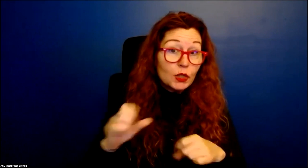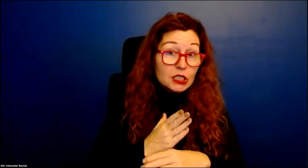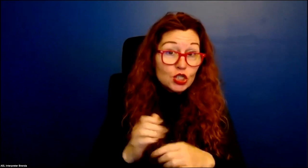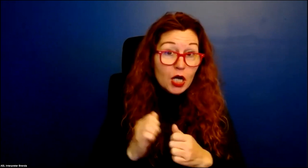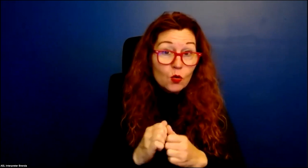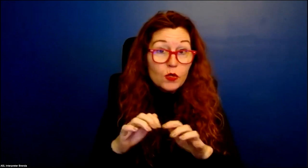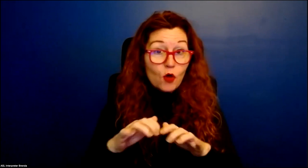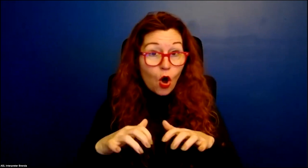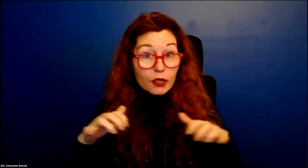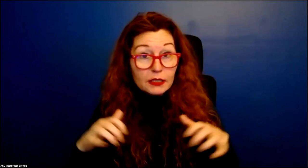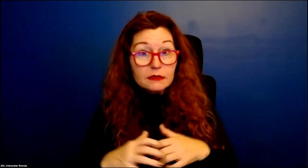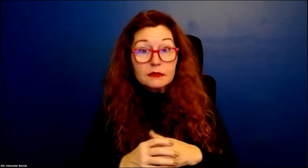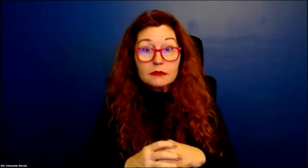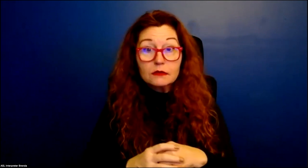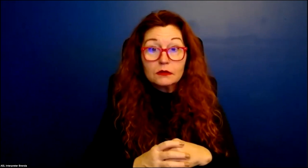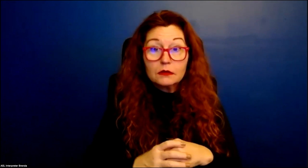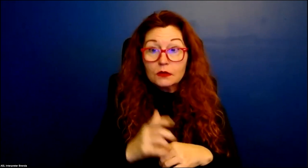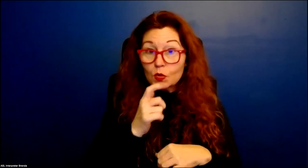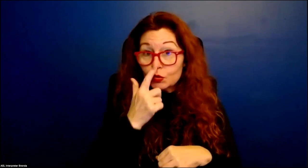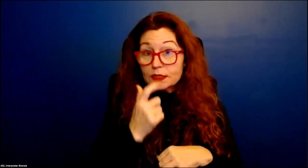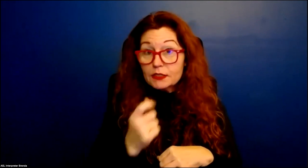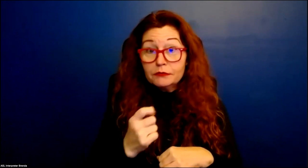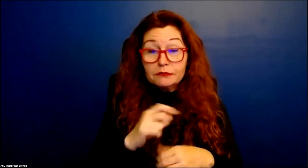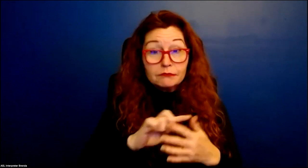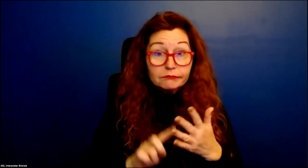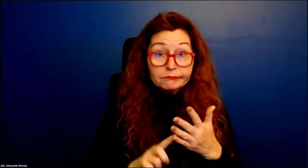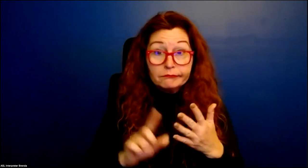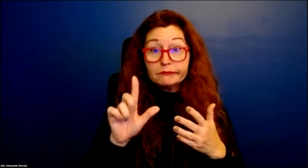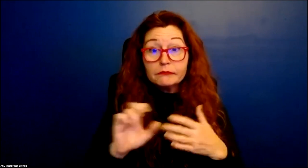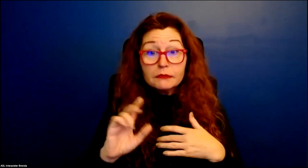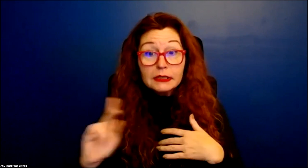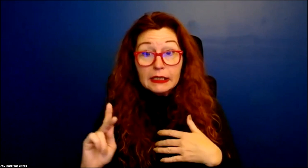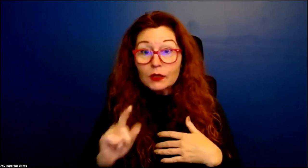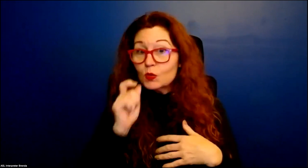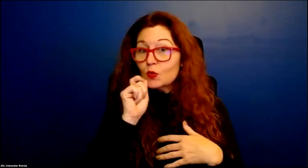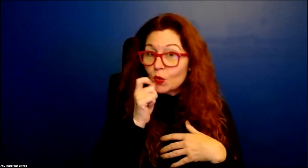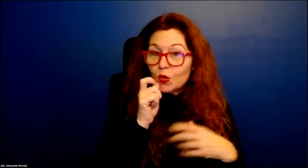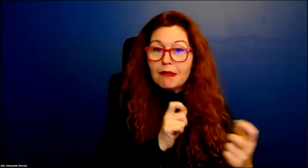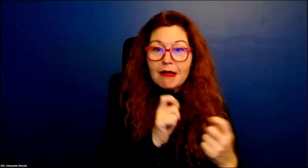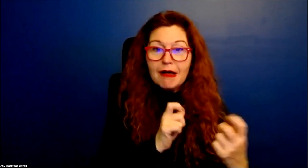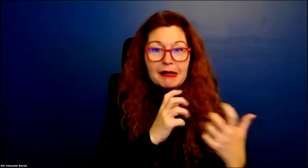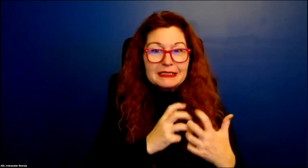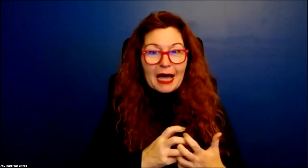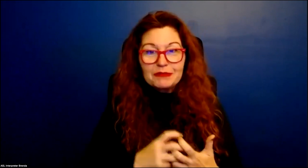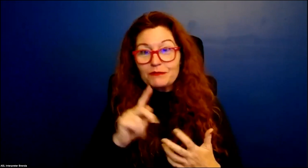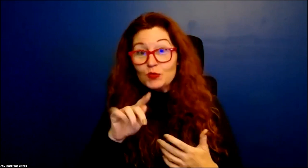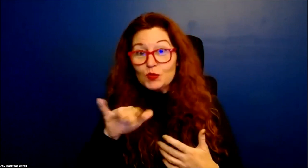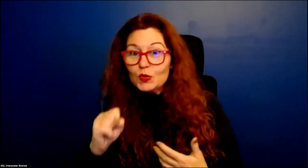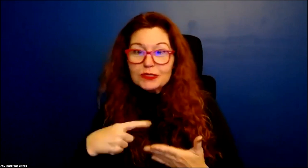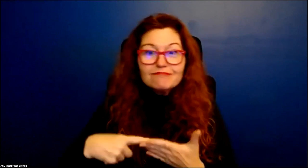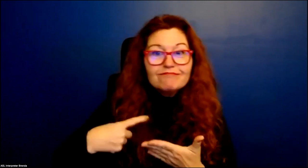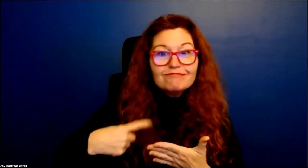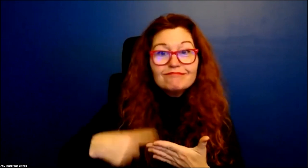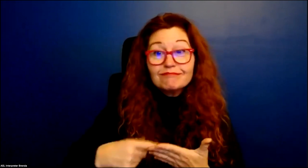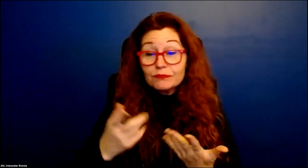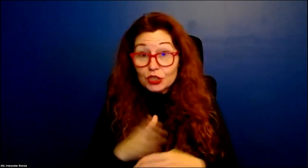audience or whoever's interested in all the links and all of the cool adaptive things that we have discovered to share amongst